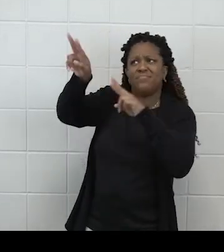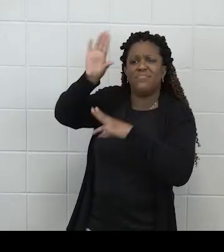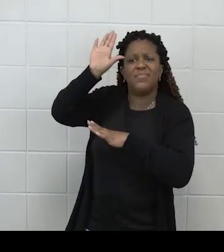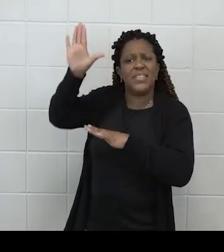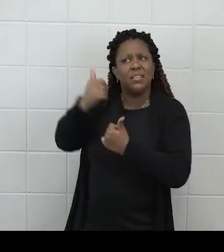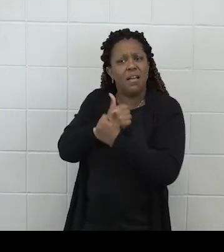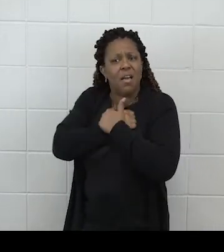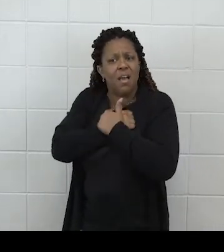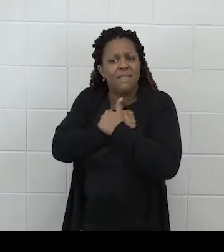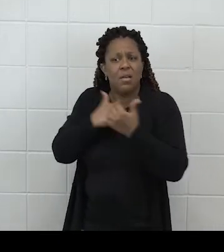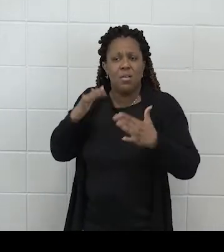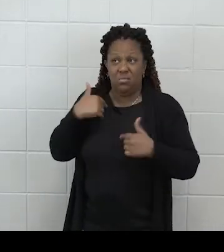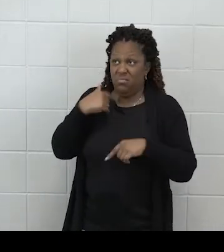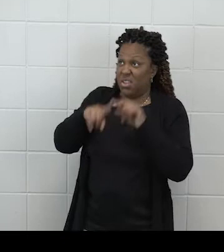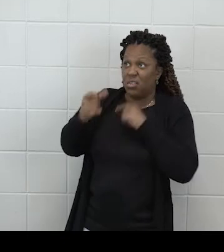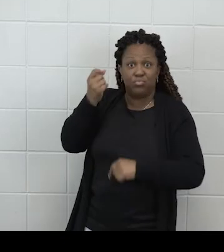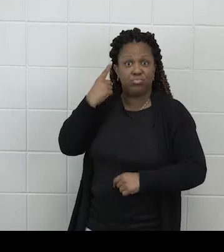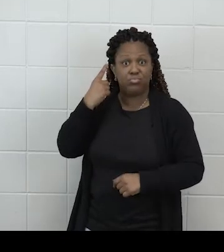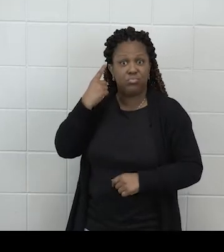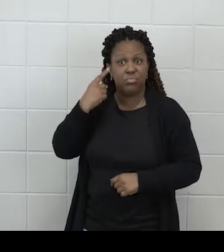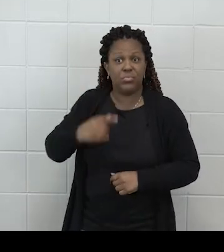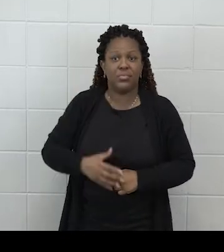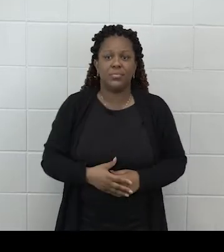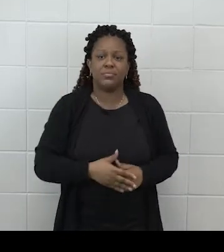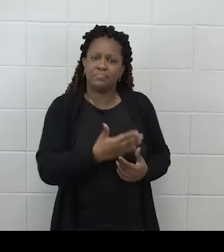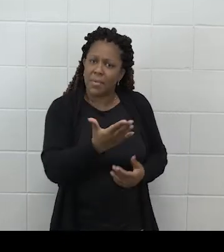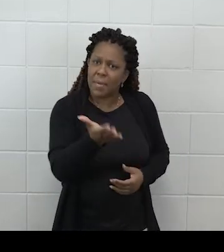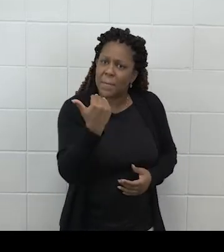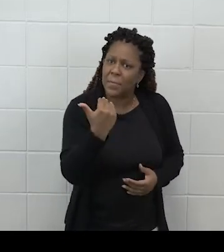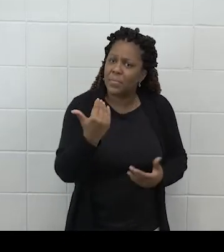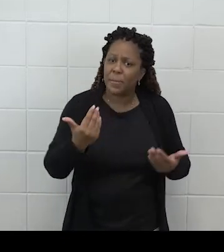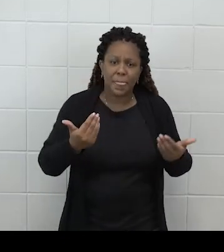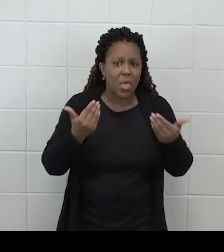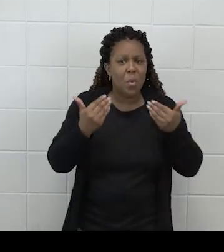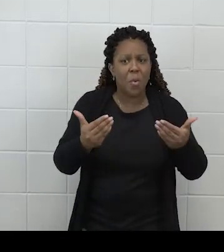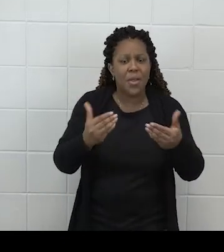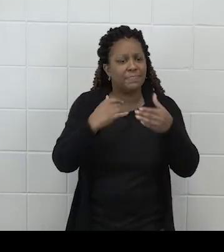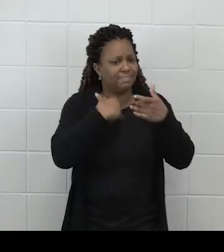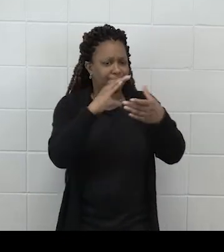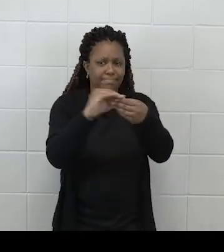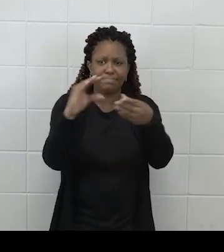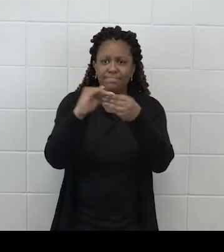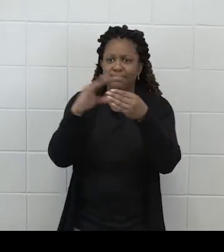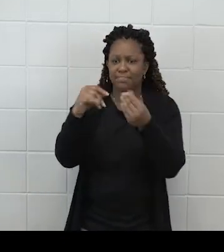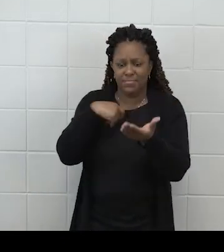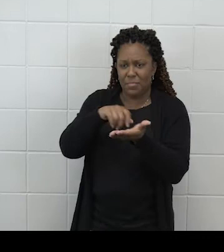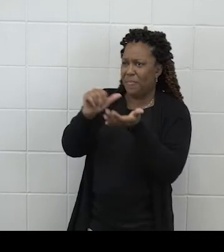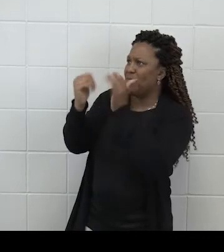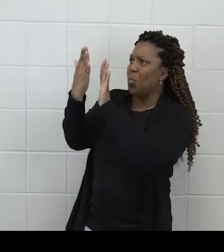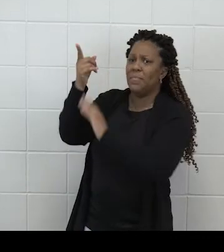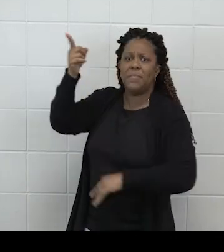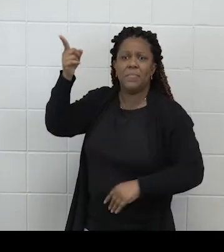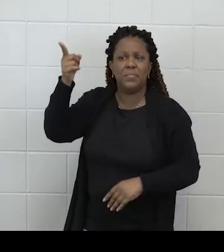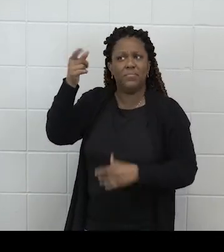comprehension. Come, let us dwell in this sacred space and speak with honesty before the living God.